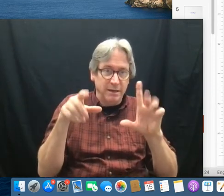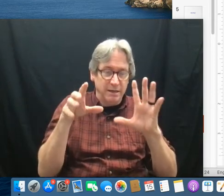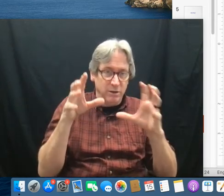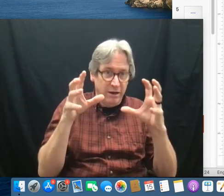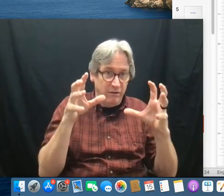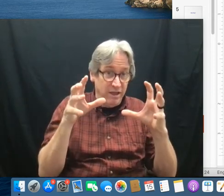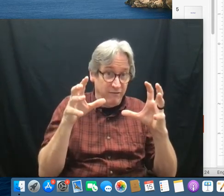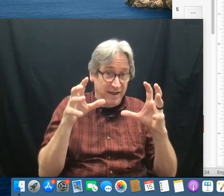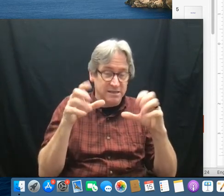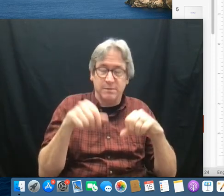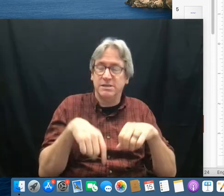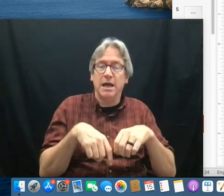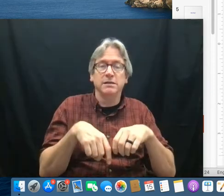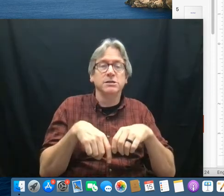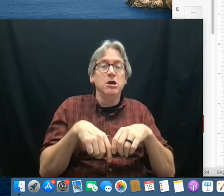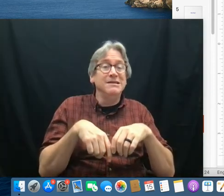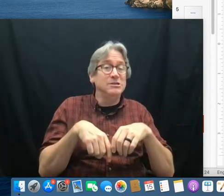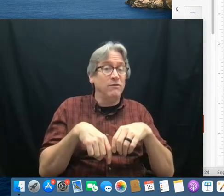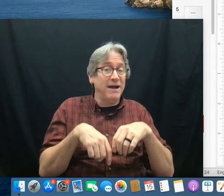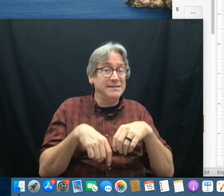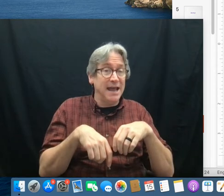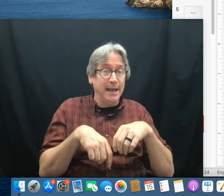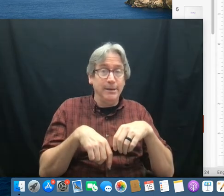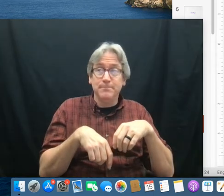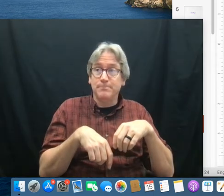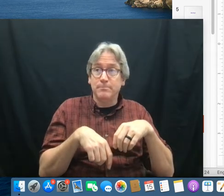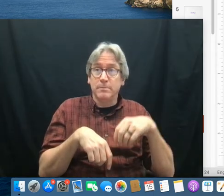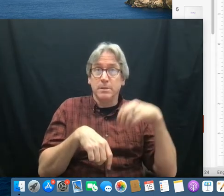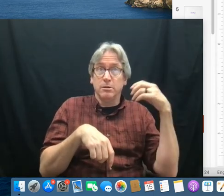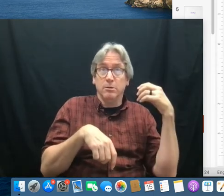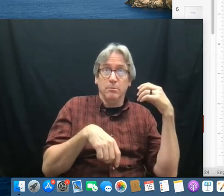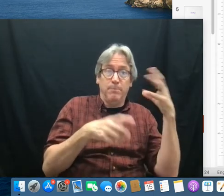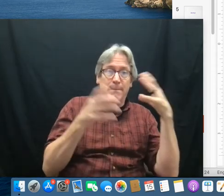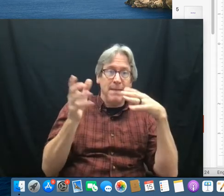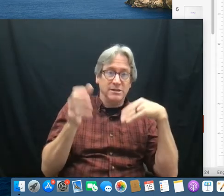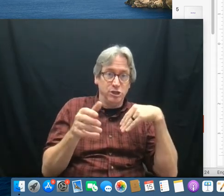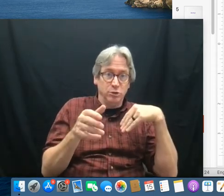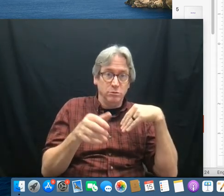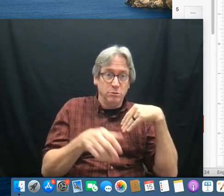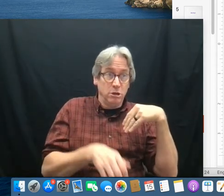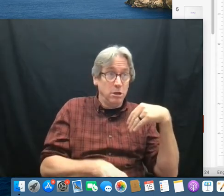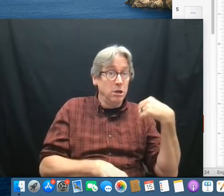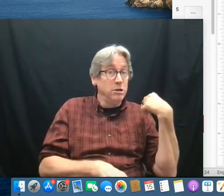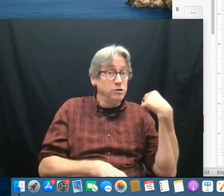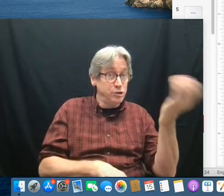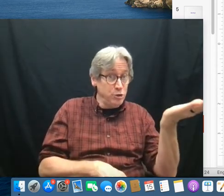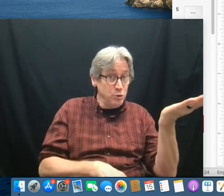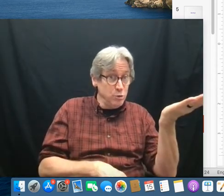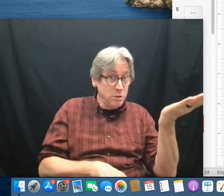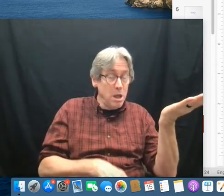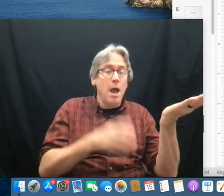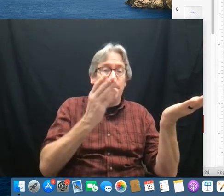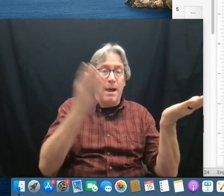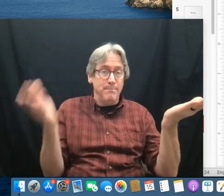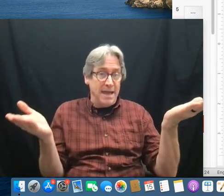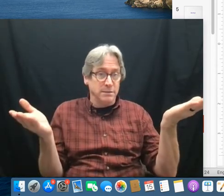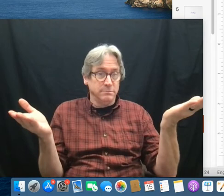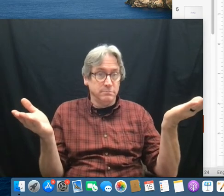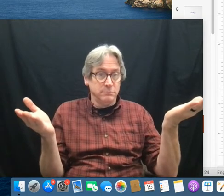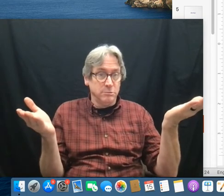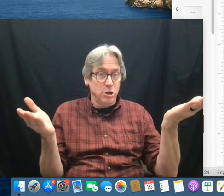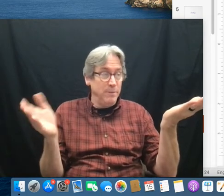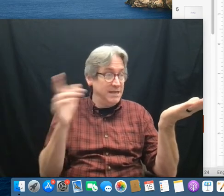the order OSV as opposed to SOV is because most often the subject is